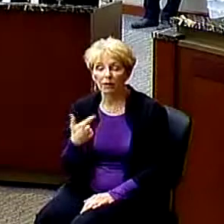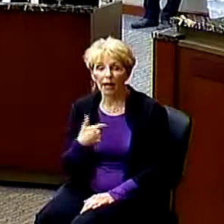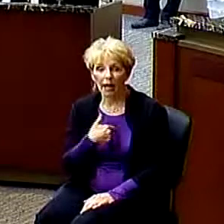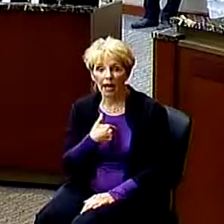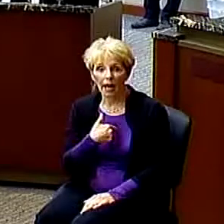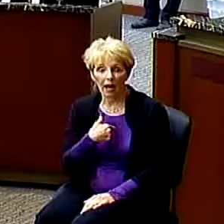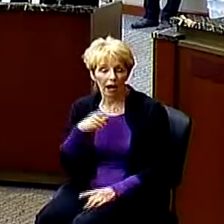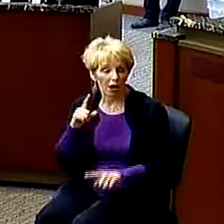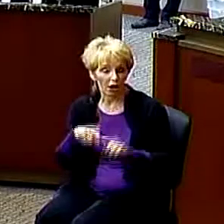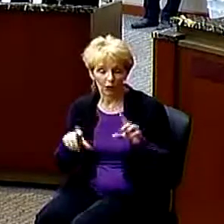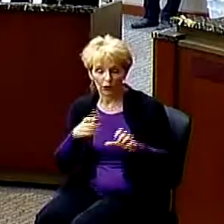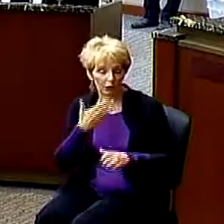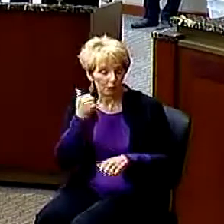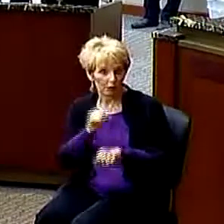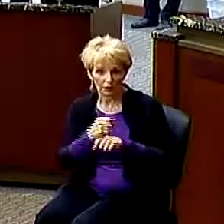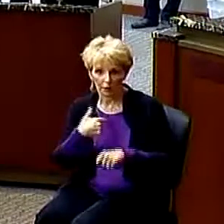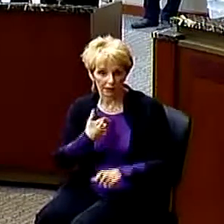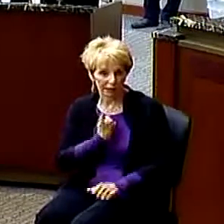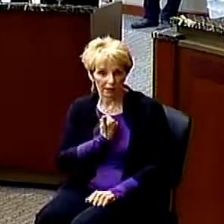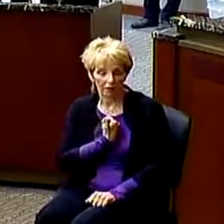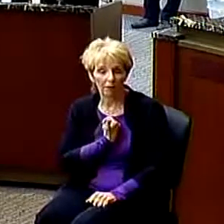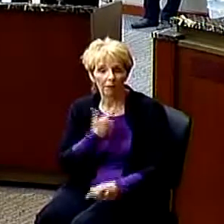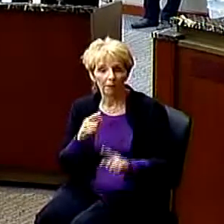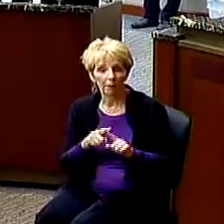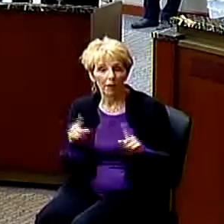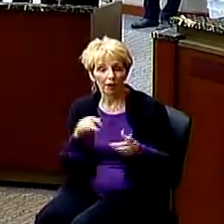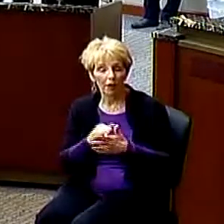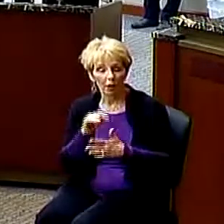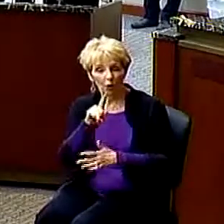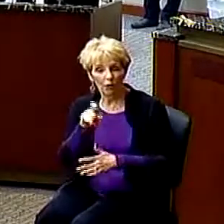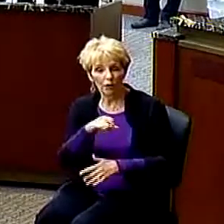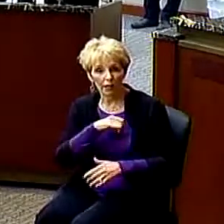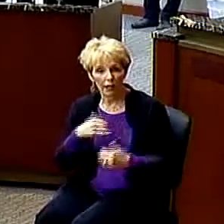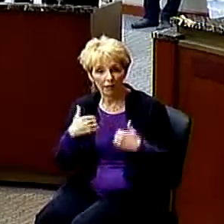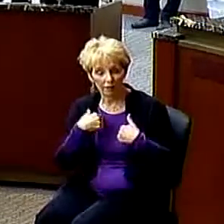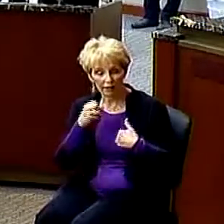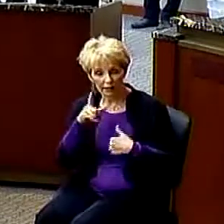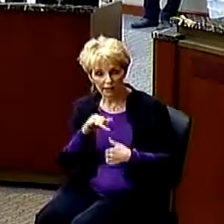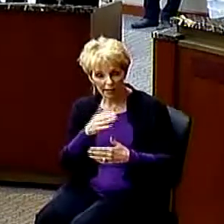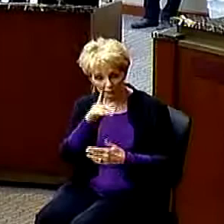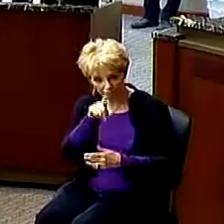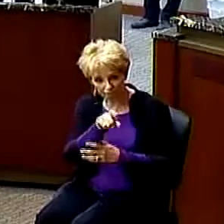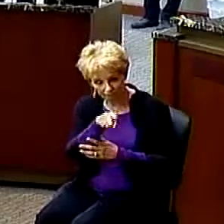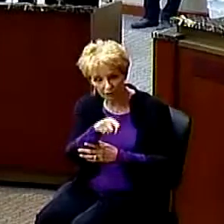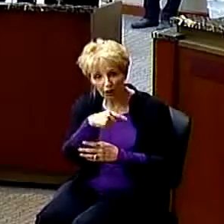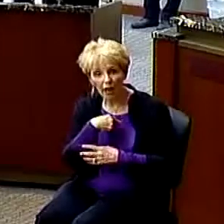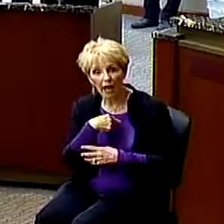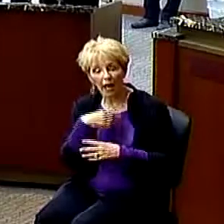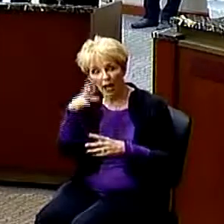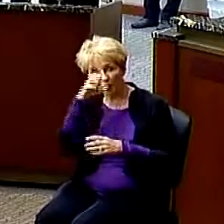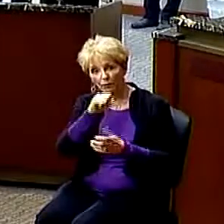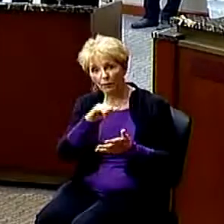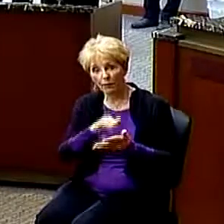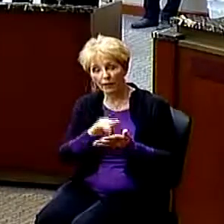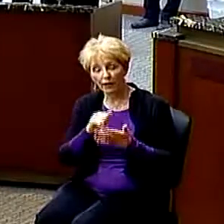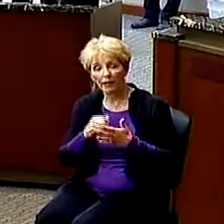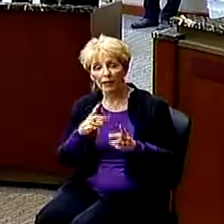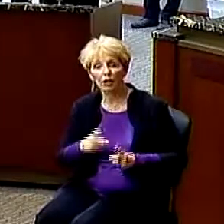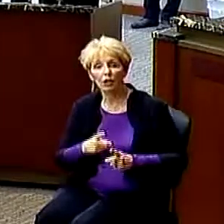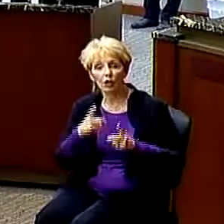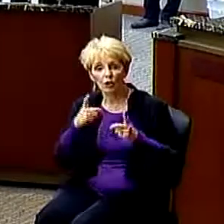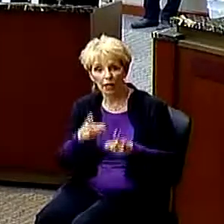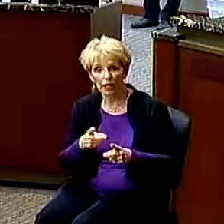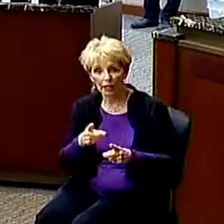I couldn't have done a better job myself. But the question I have, Sally, is I'm assuming that this is a dedicated